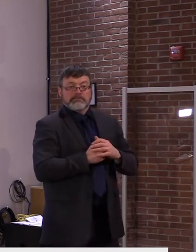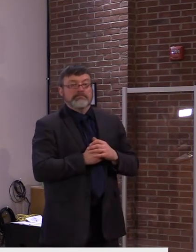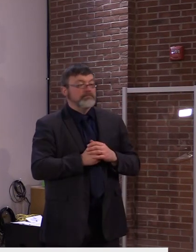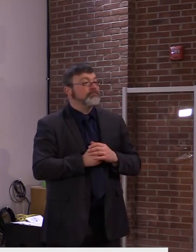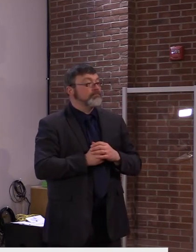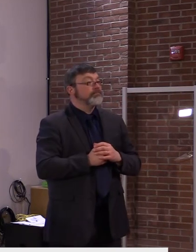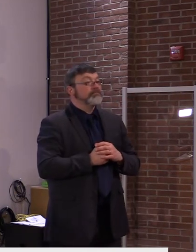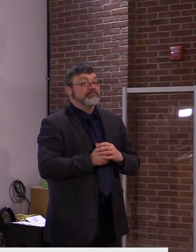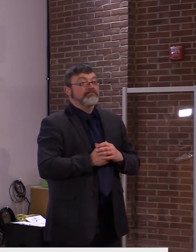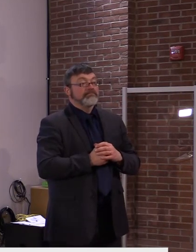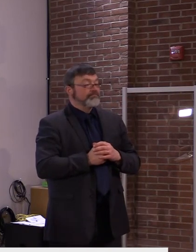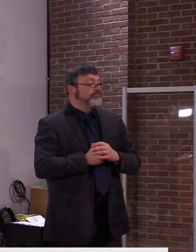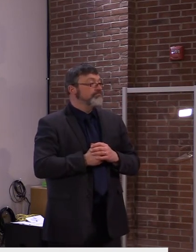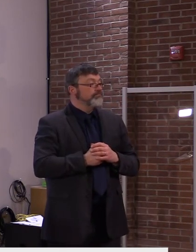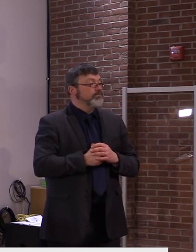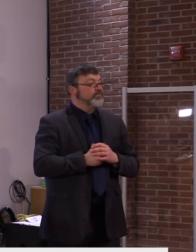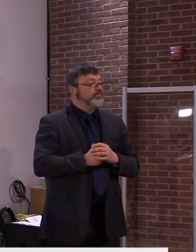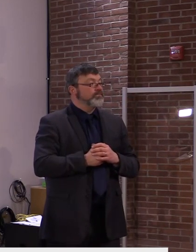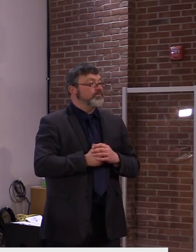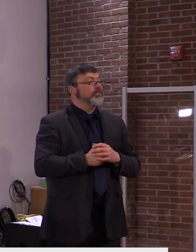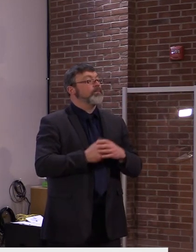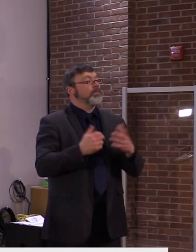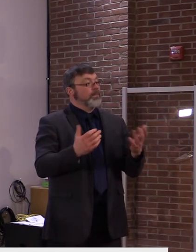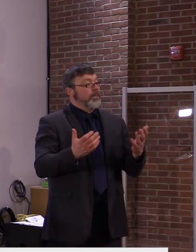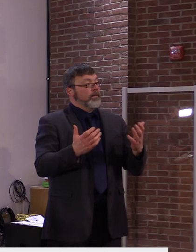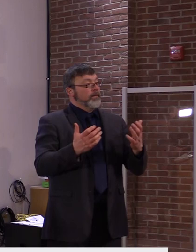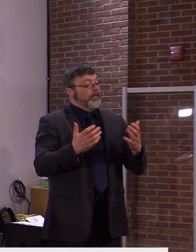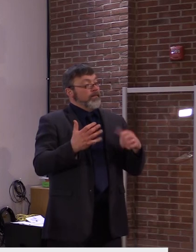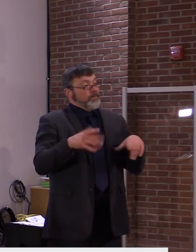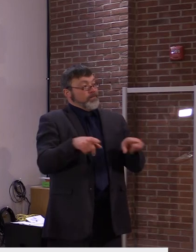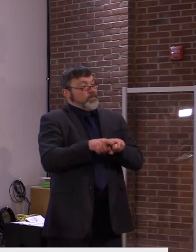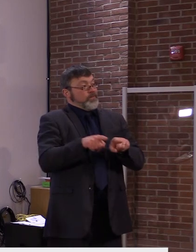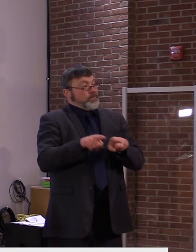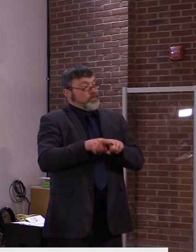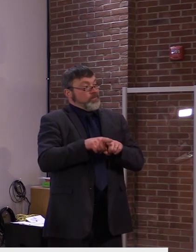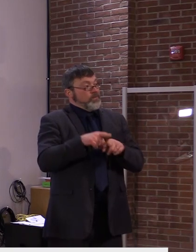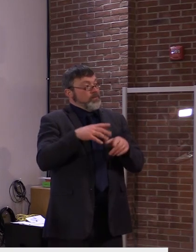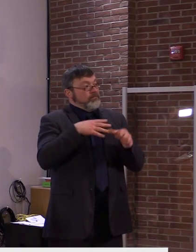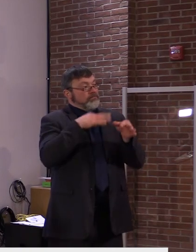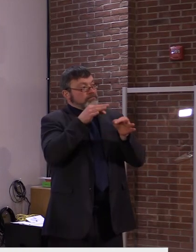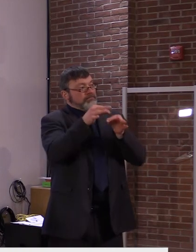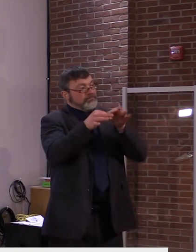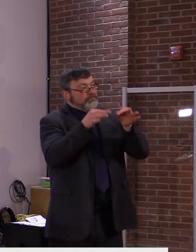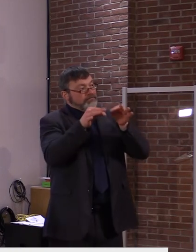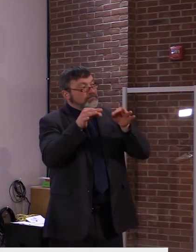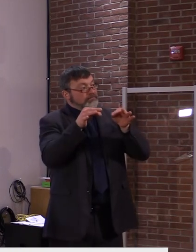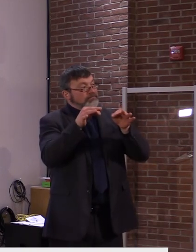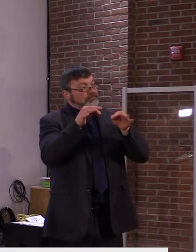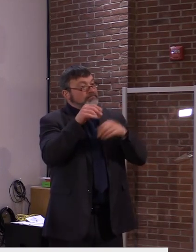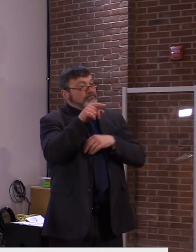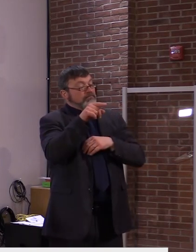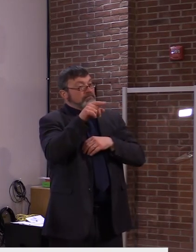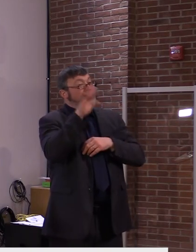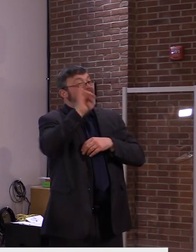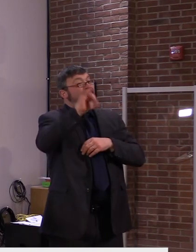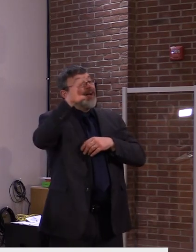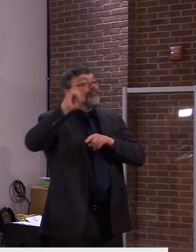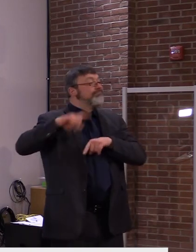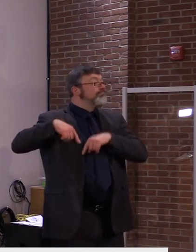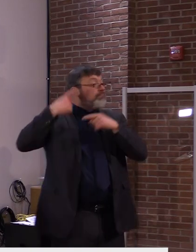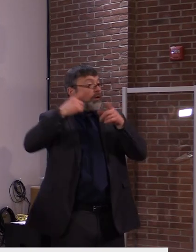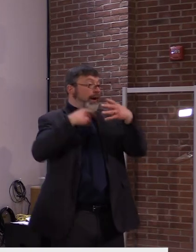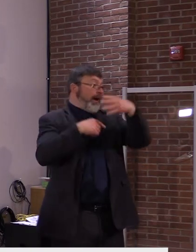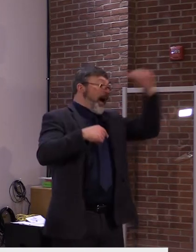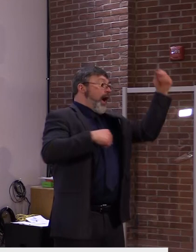quarantine is also currently required for travel. We are not yet making any changes to travel-related quarantine for